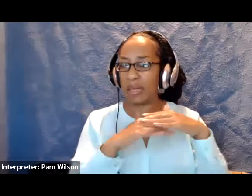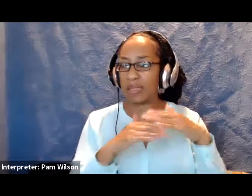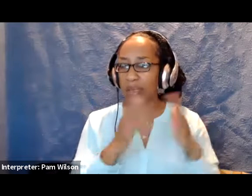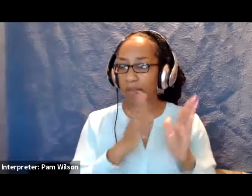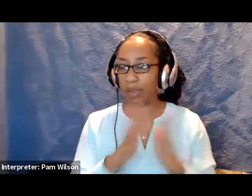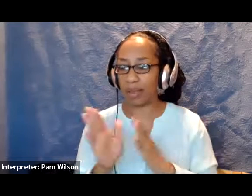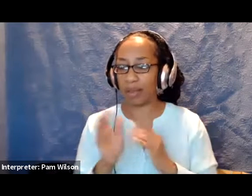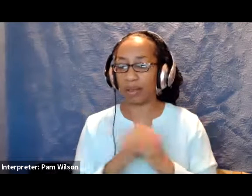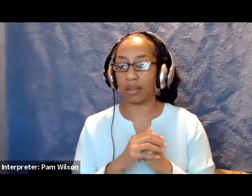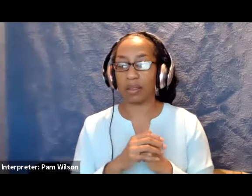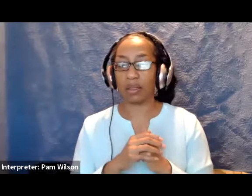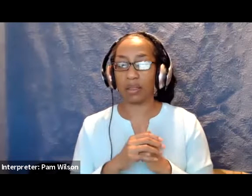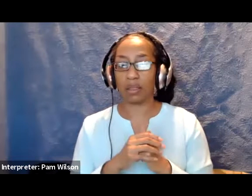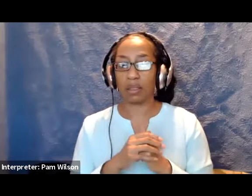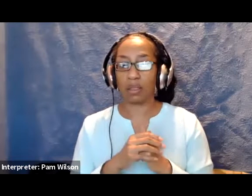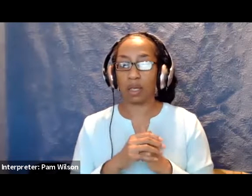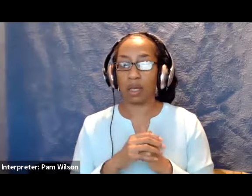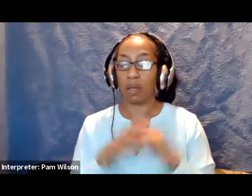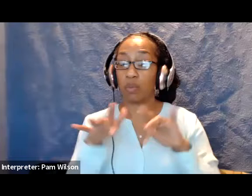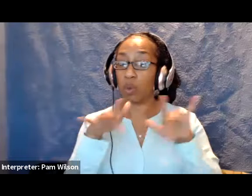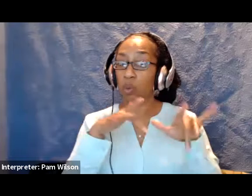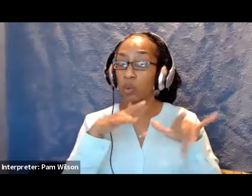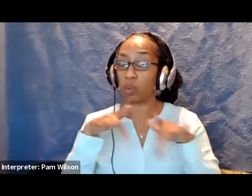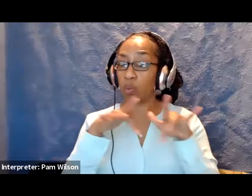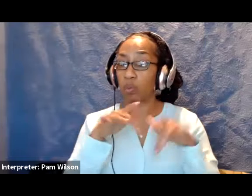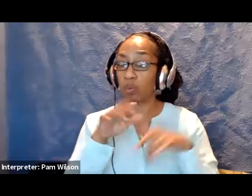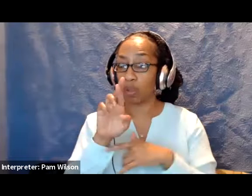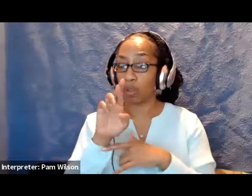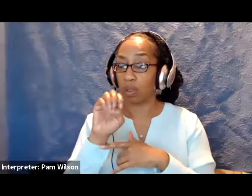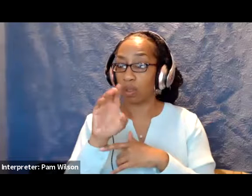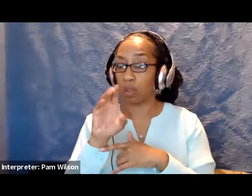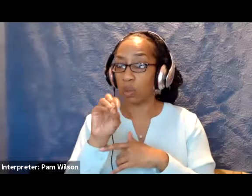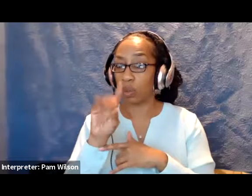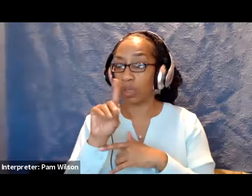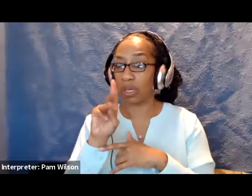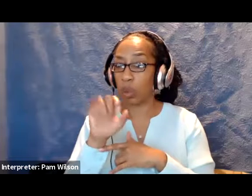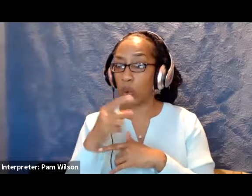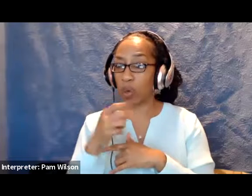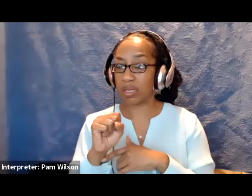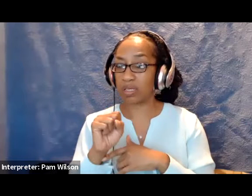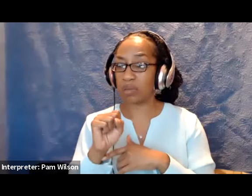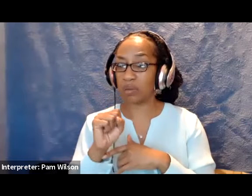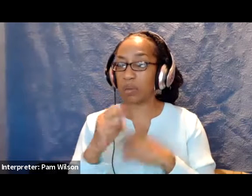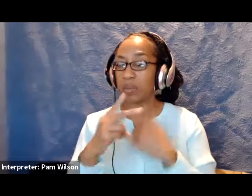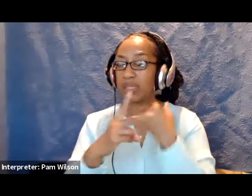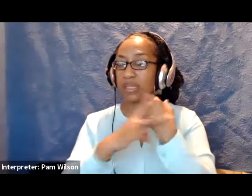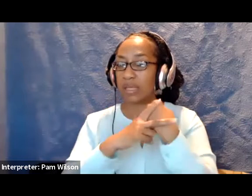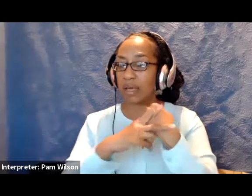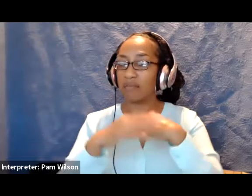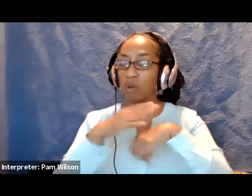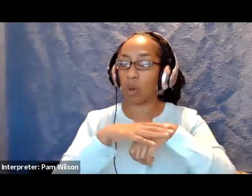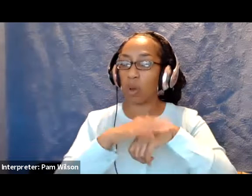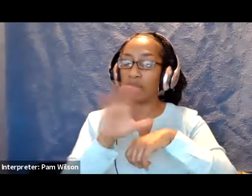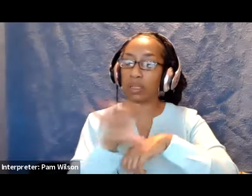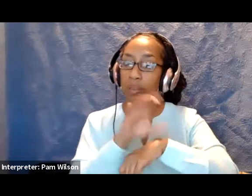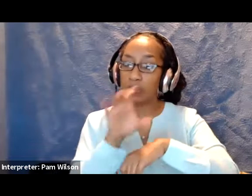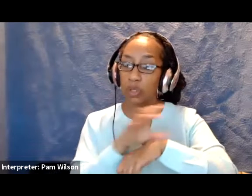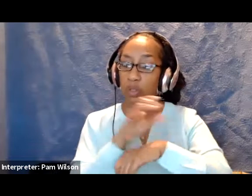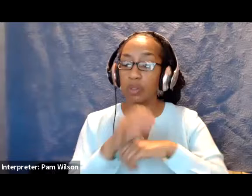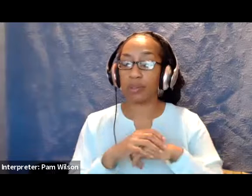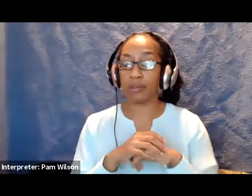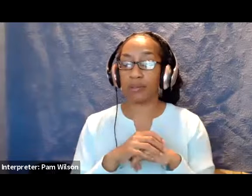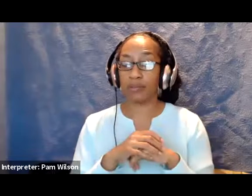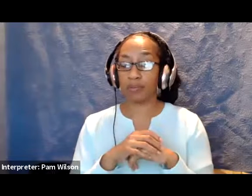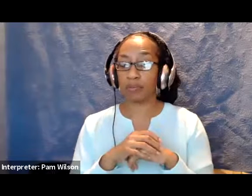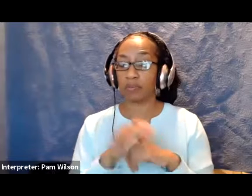Recordings are only going to be local recordings saved to your computer, and the settings, you